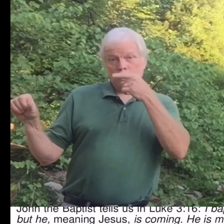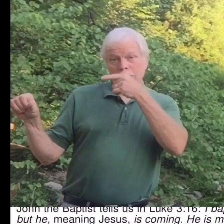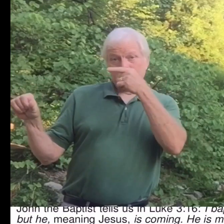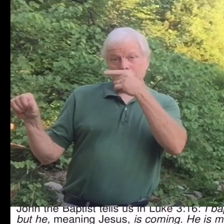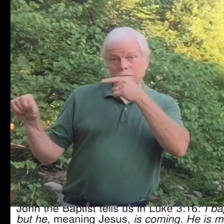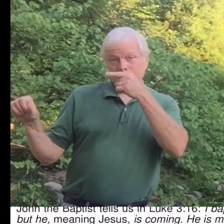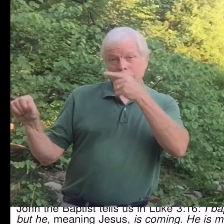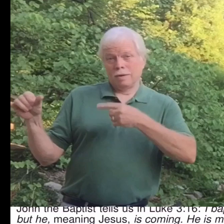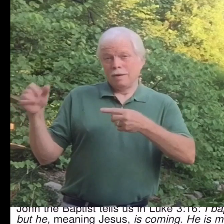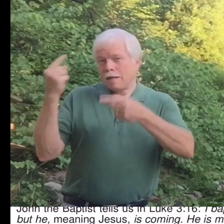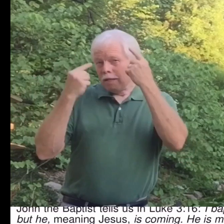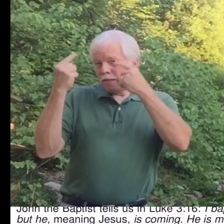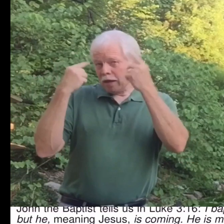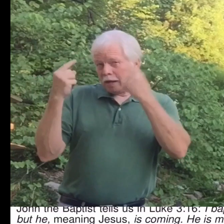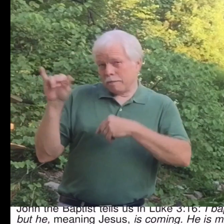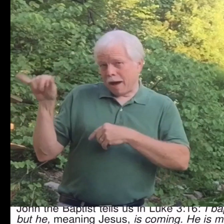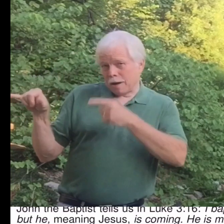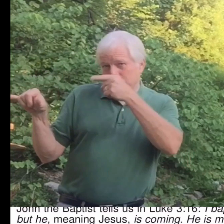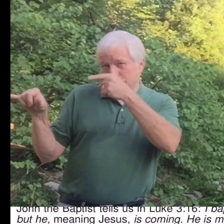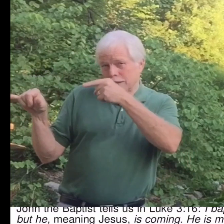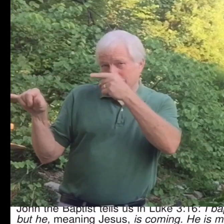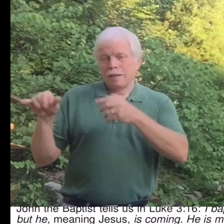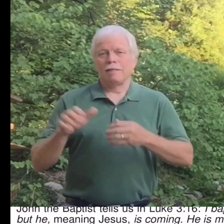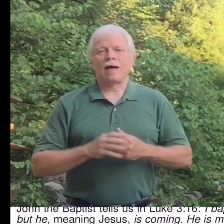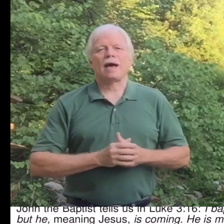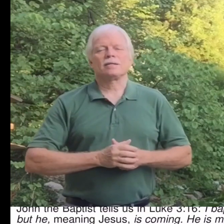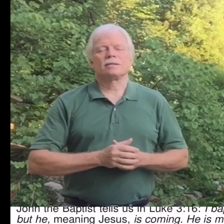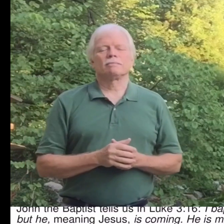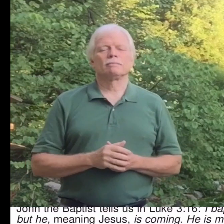Communion. Thinking about that.